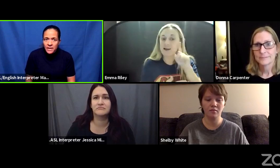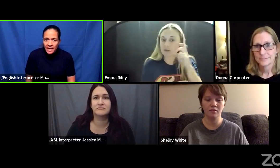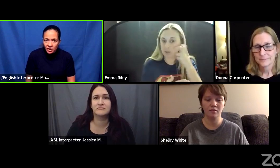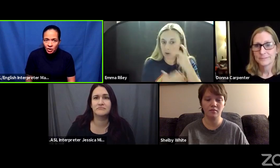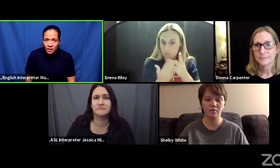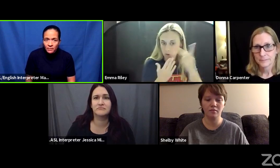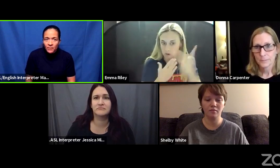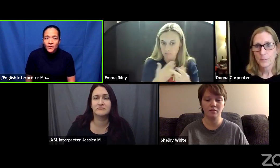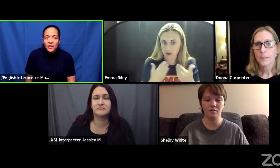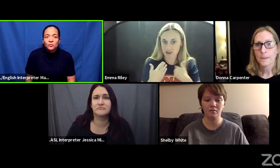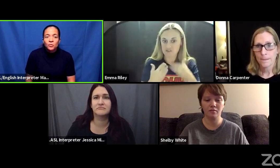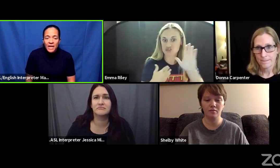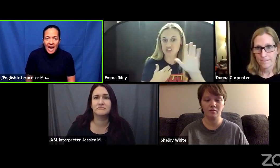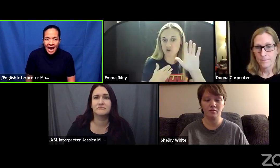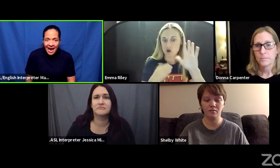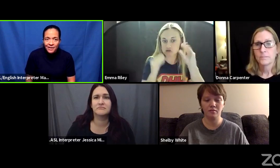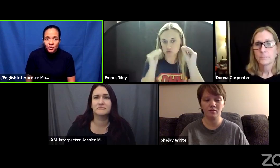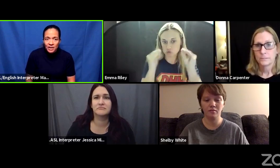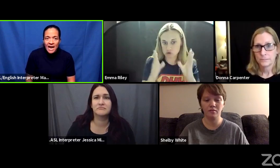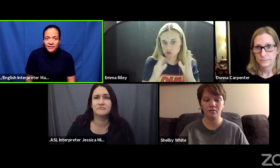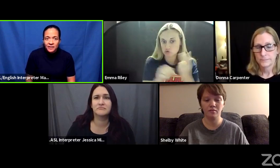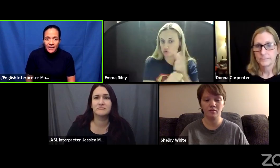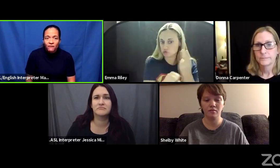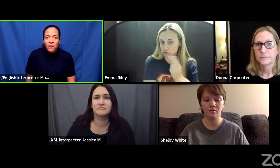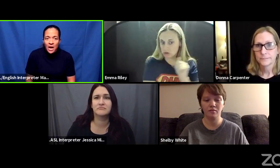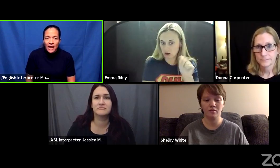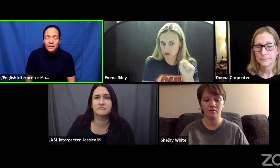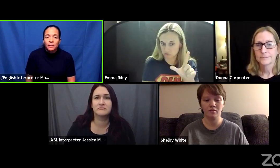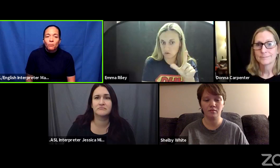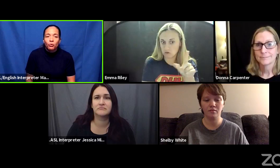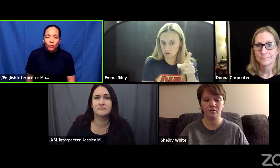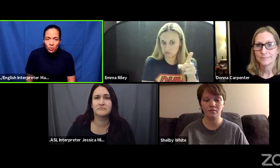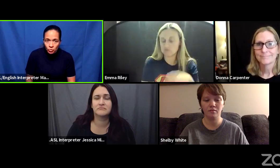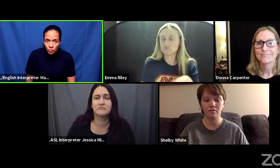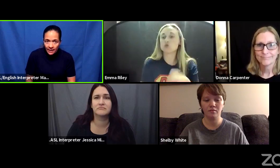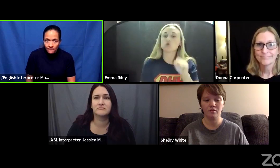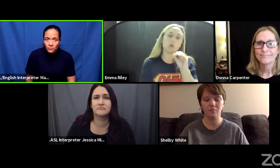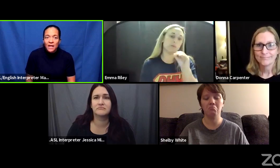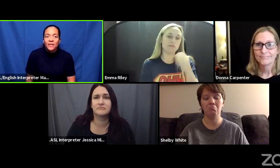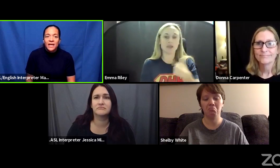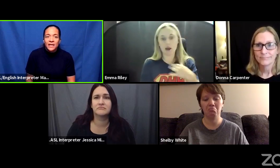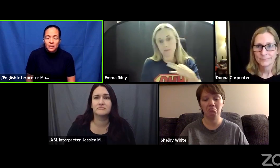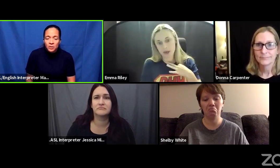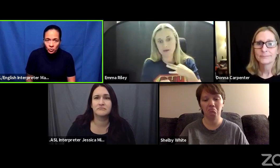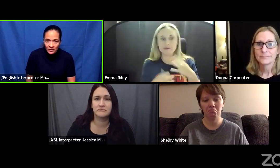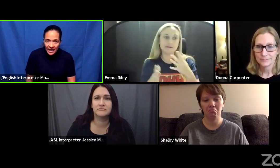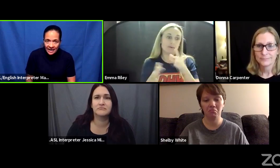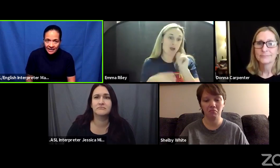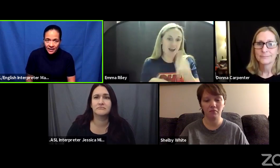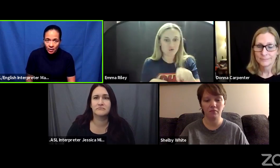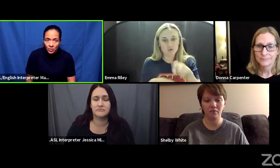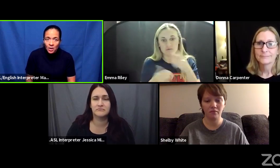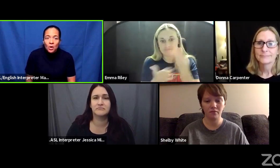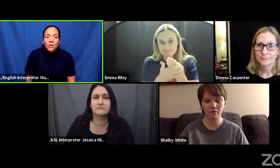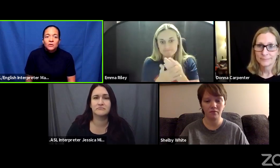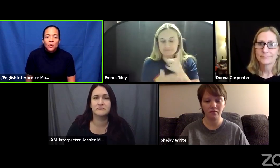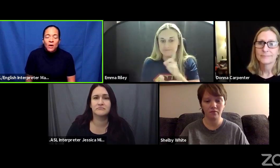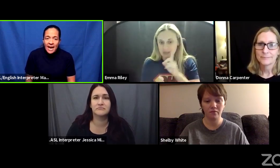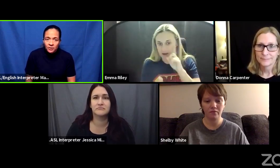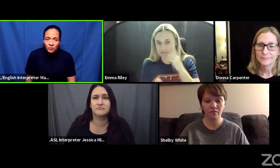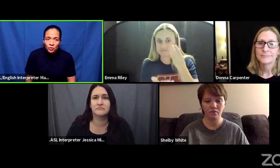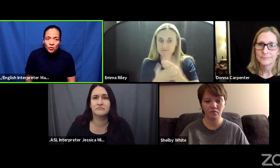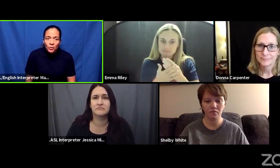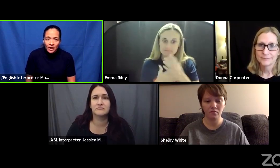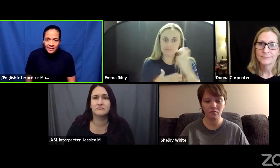the nation, but this one actually has a deaf blind program and they use ASL. So